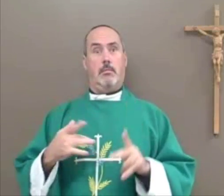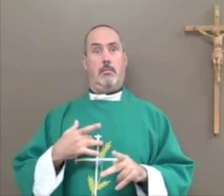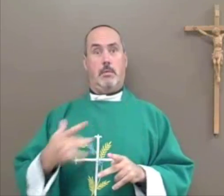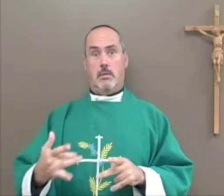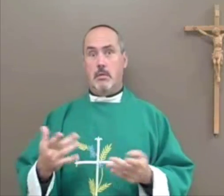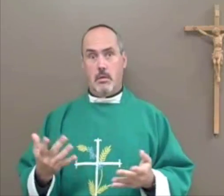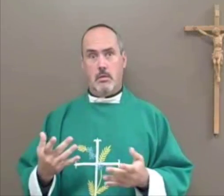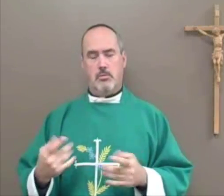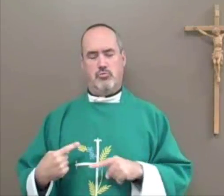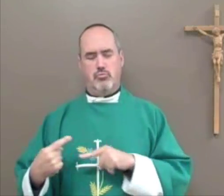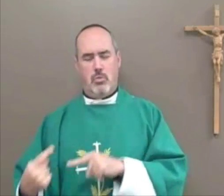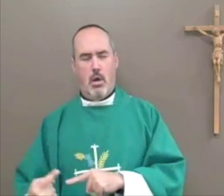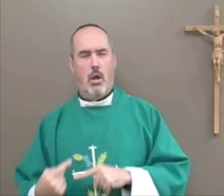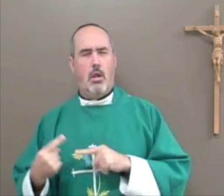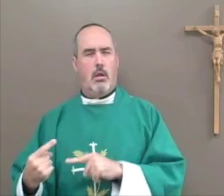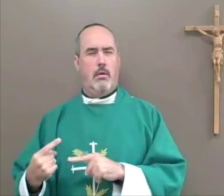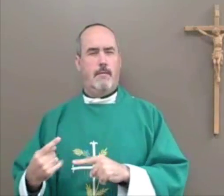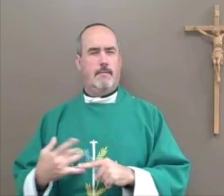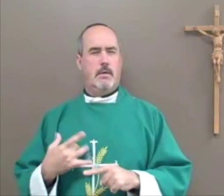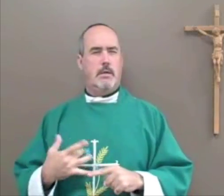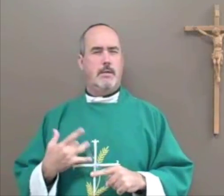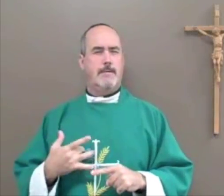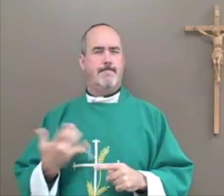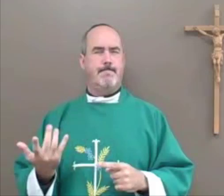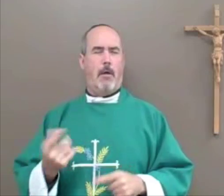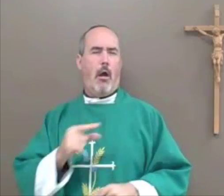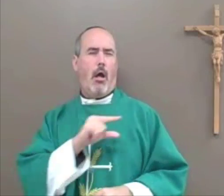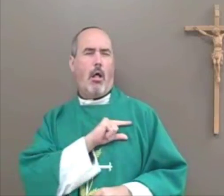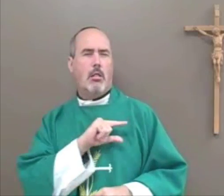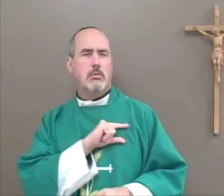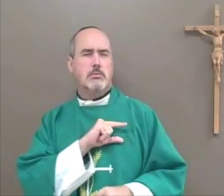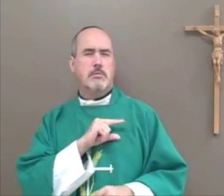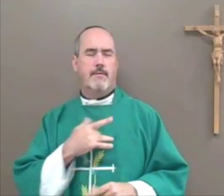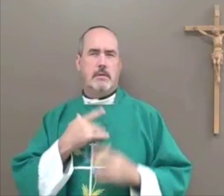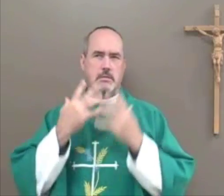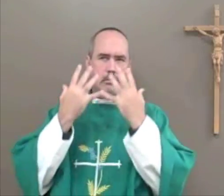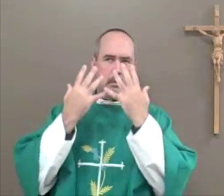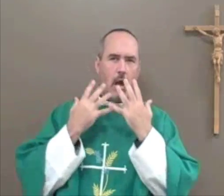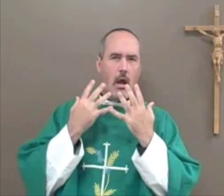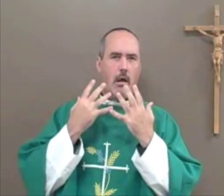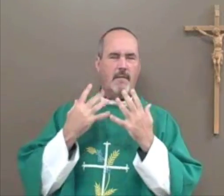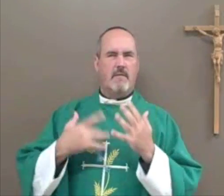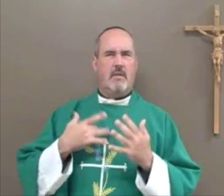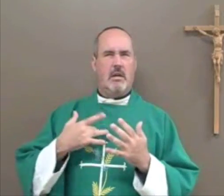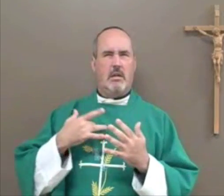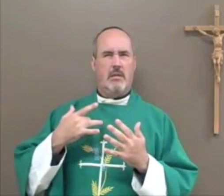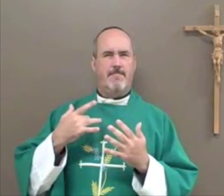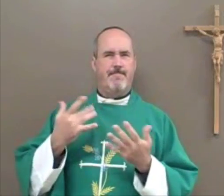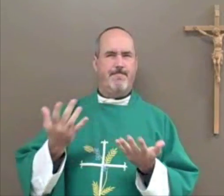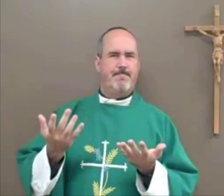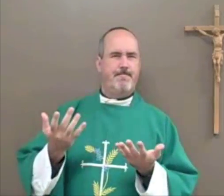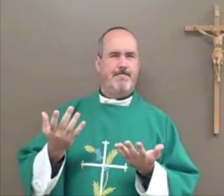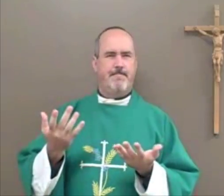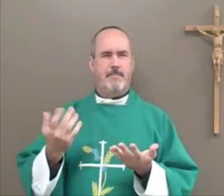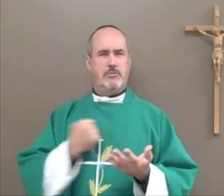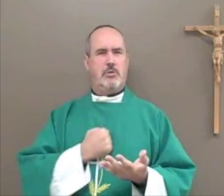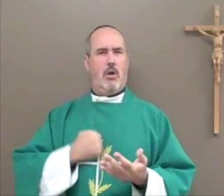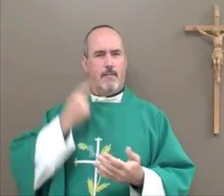notice is that people tend to be really weighted down and burdened with the guilt and the